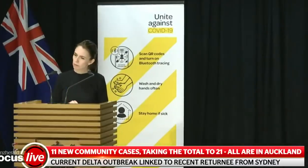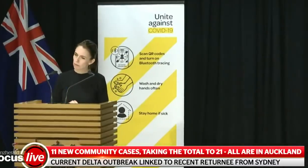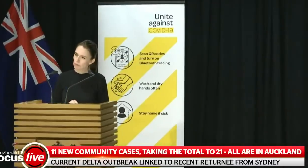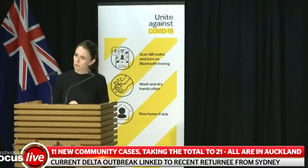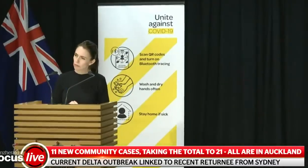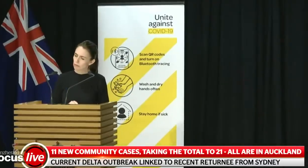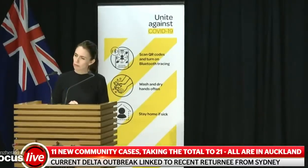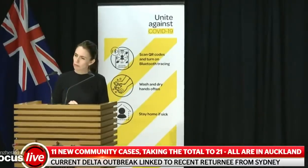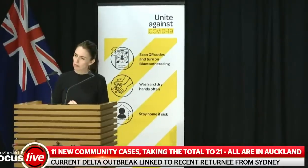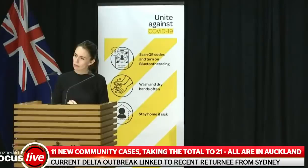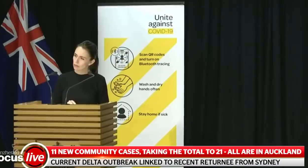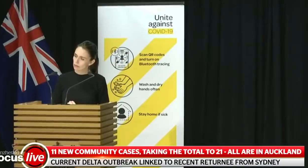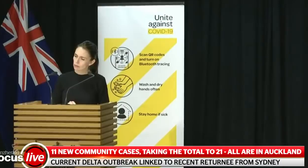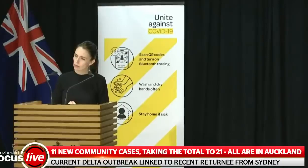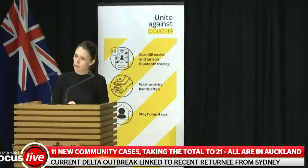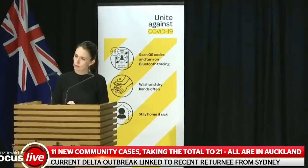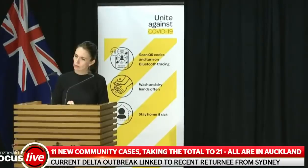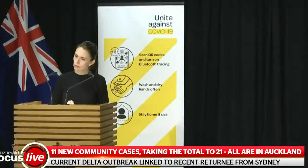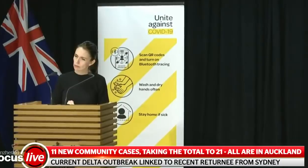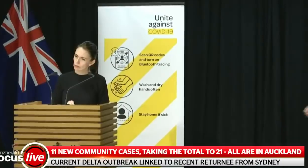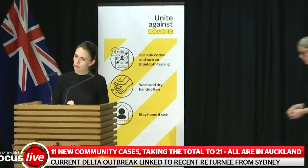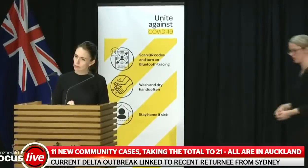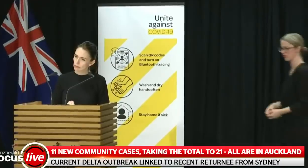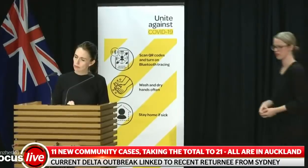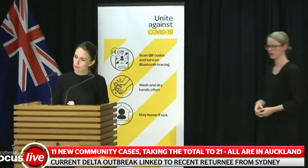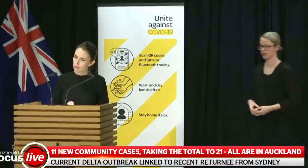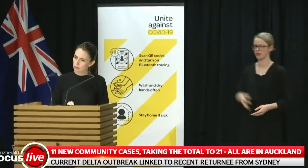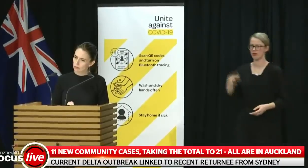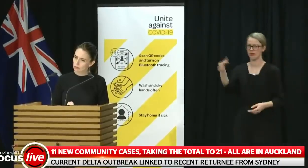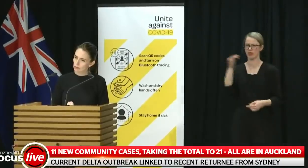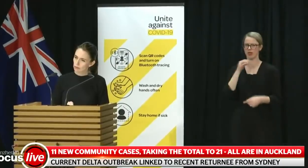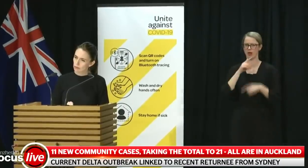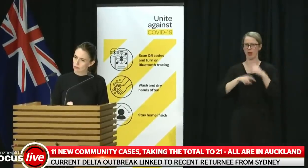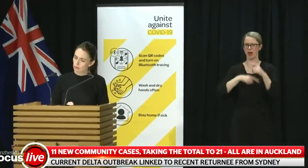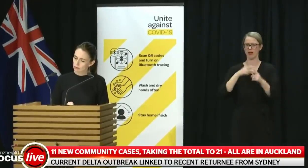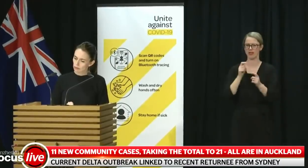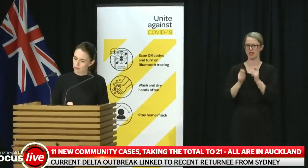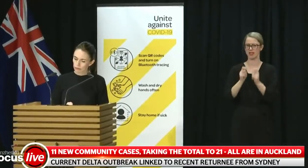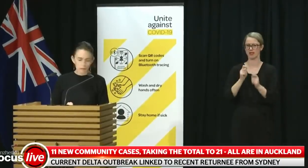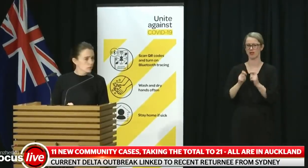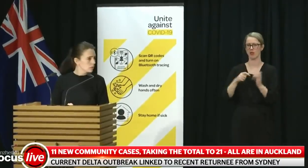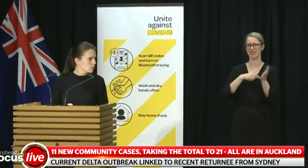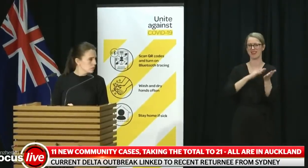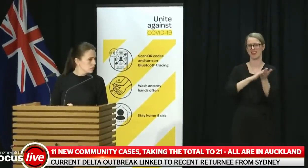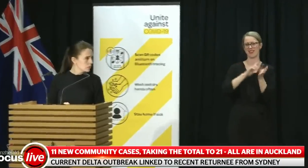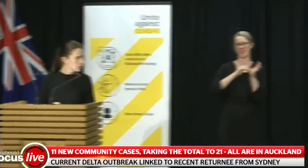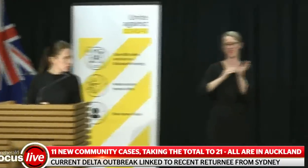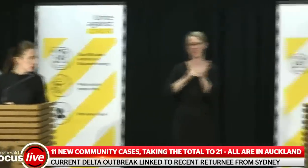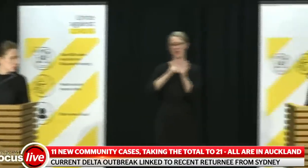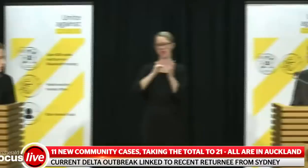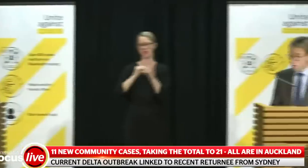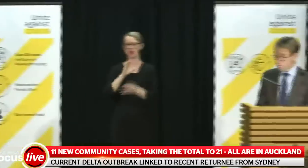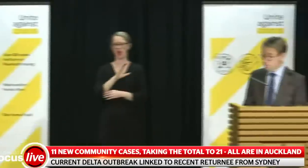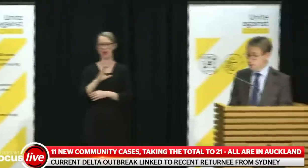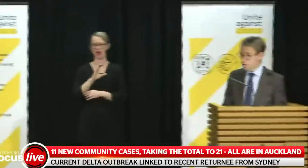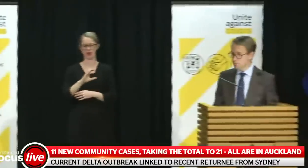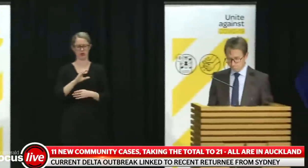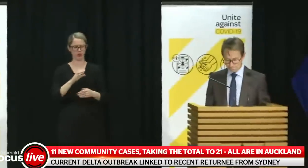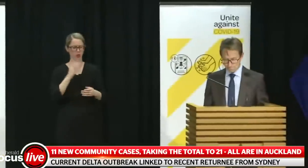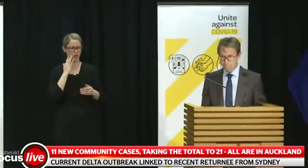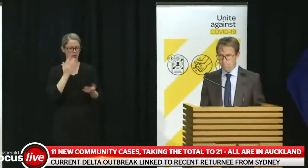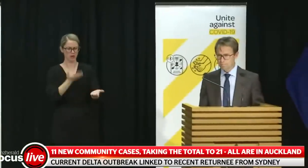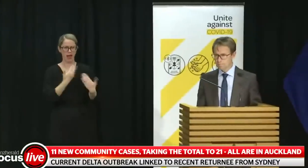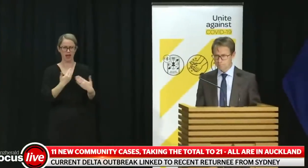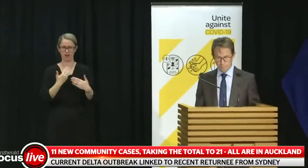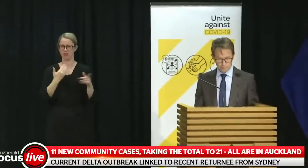With those test results that came out of Coromandel yesterday, the tests that were taken, when do you expect those results? They will be due tomorrow. Yes.